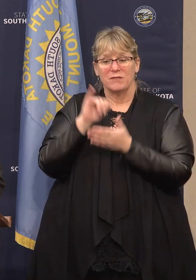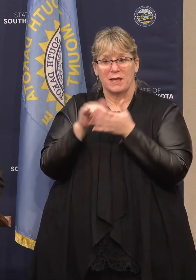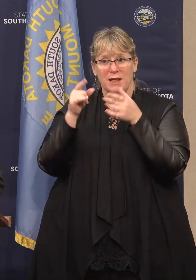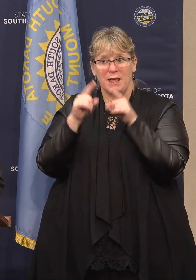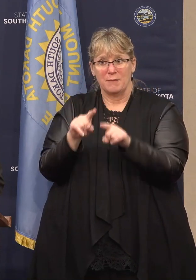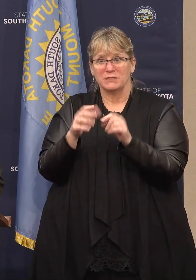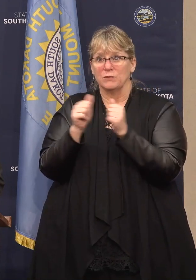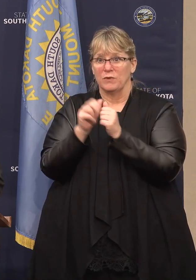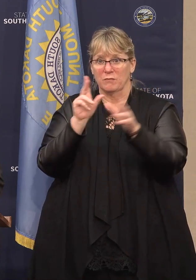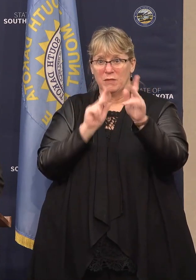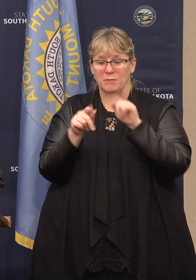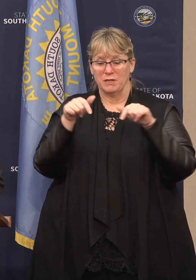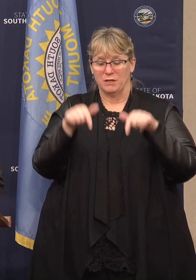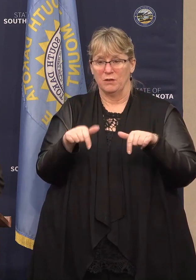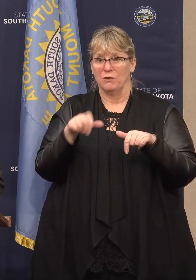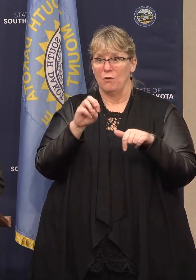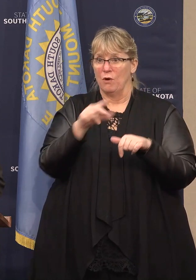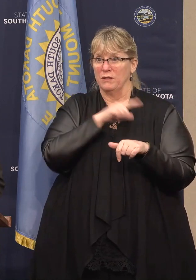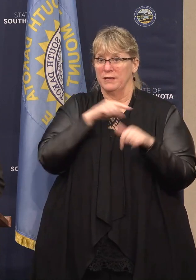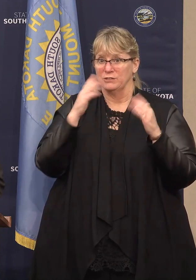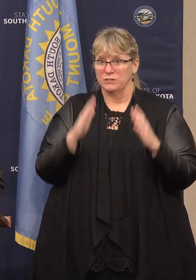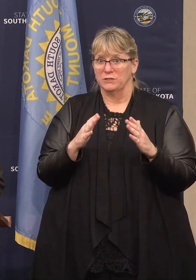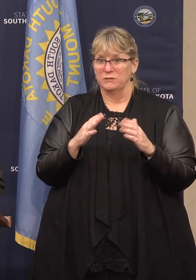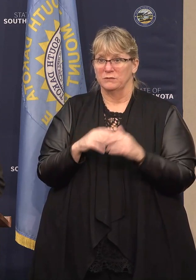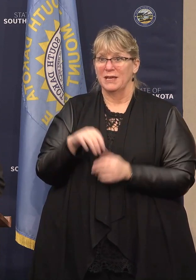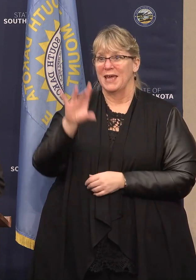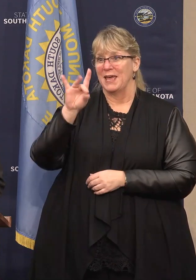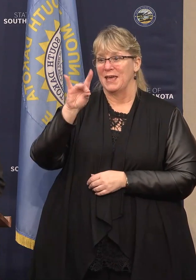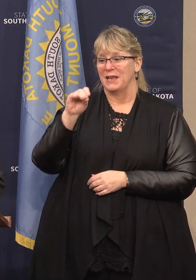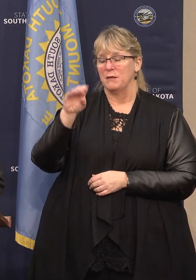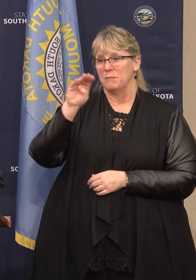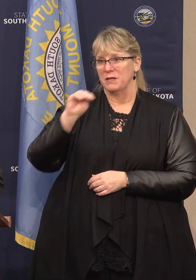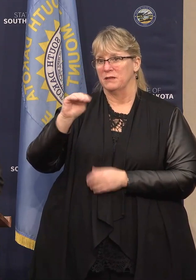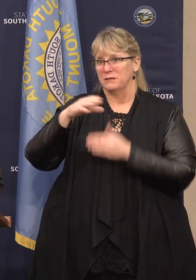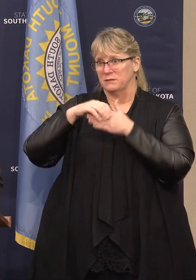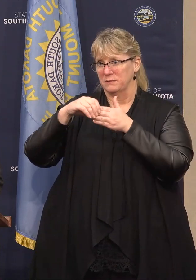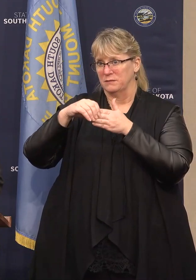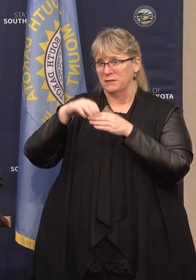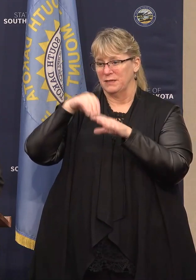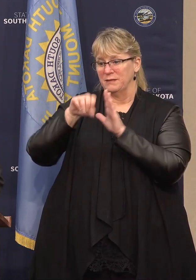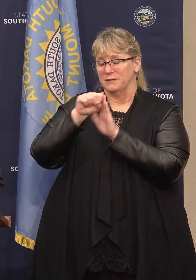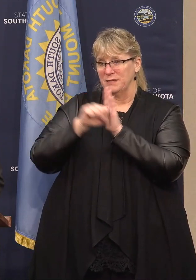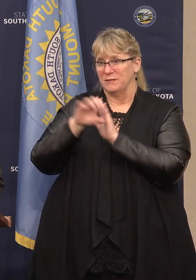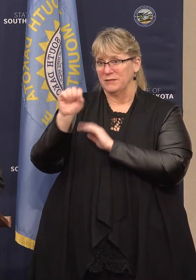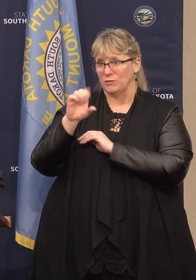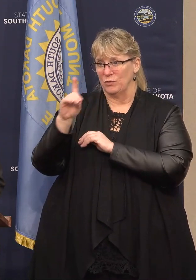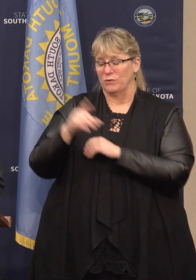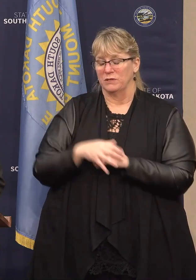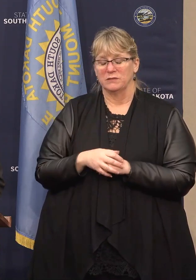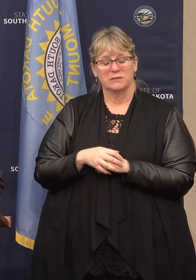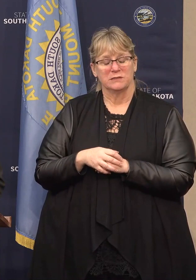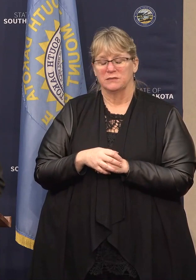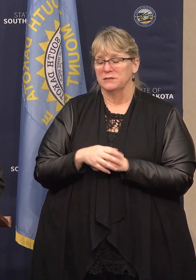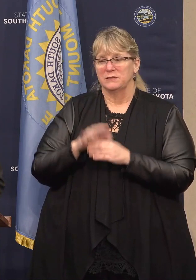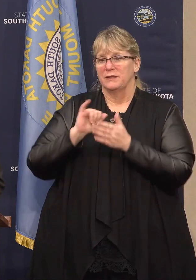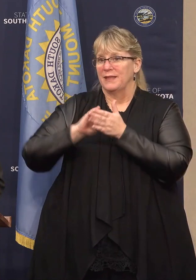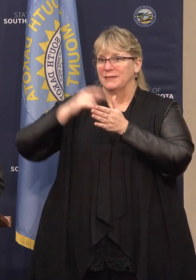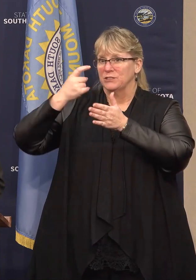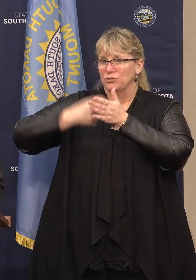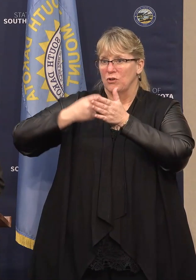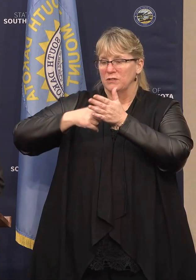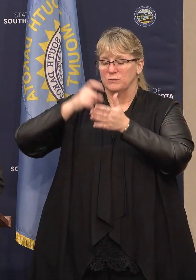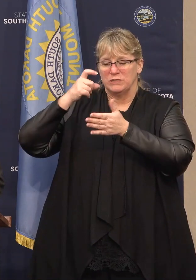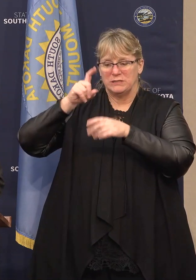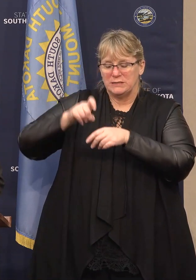people here or legislators in the building, is about $80 million in the state of South Dakota. That will be a cost that will have to be